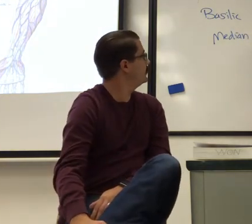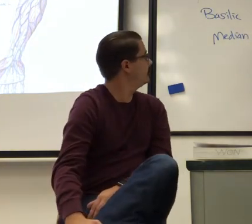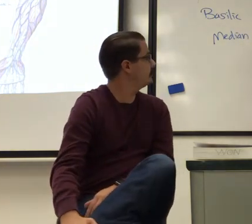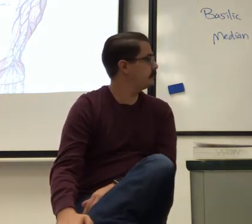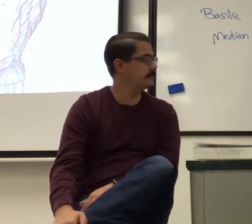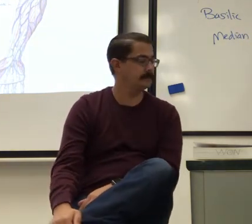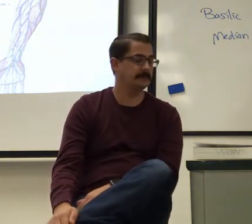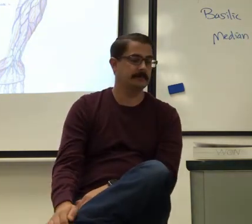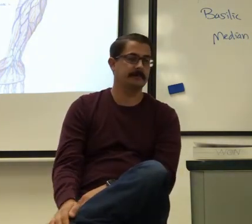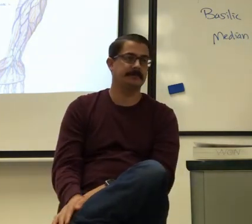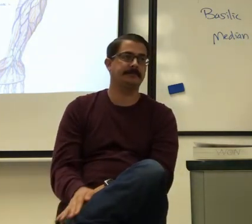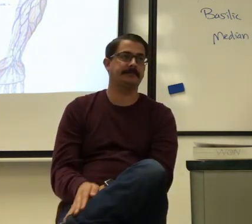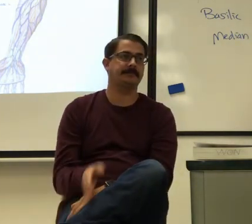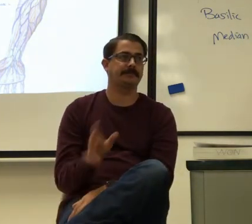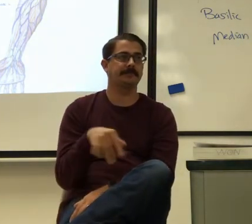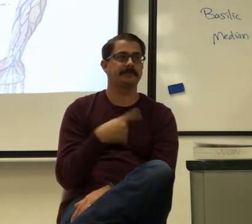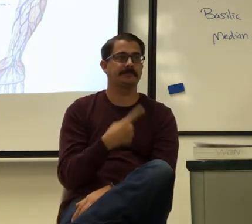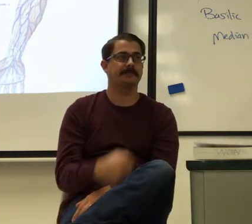cubital vein.